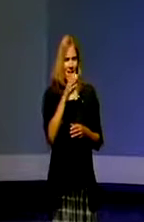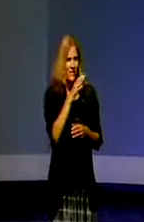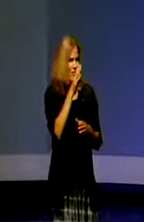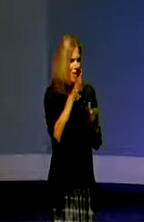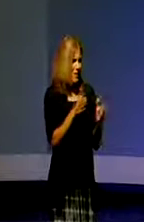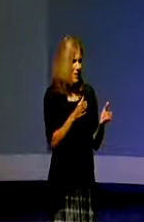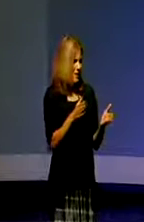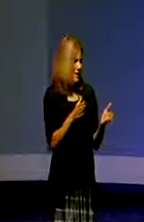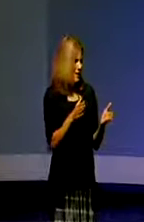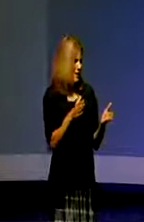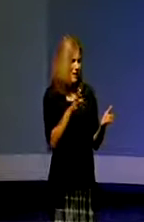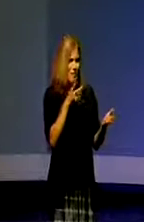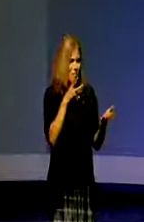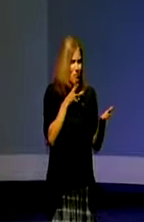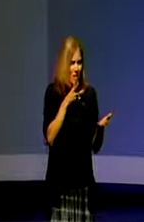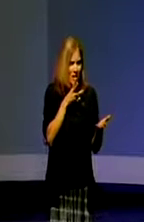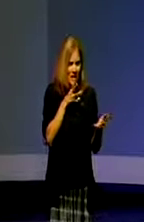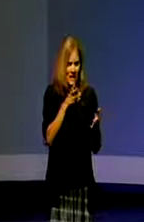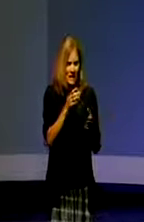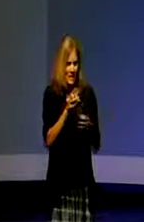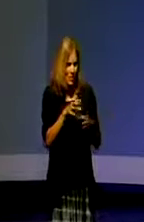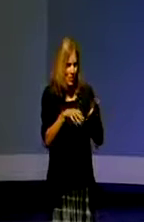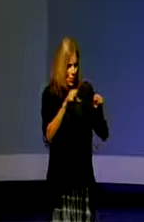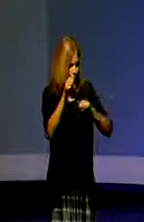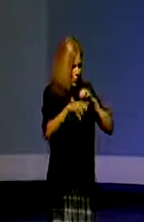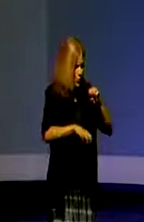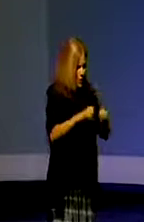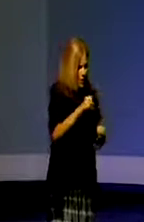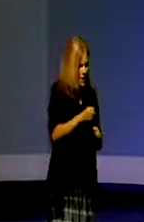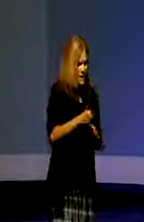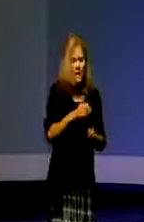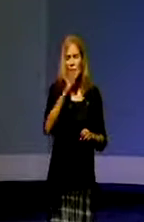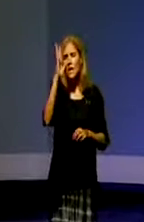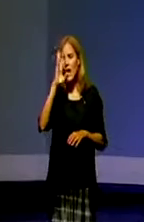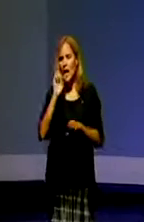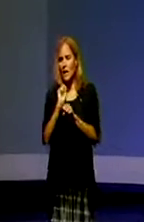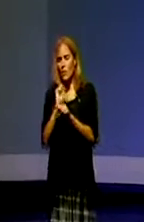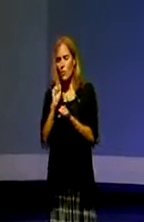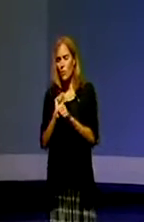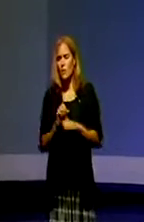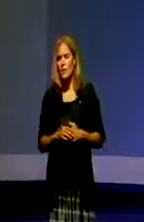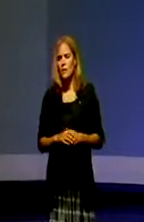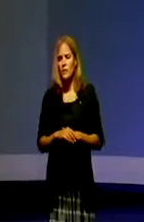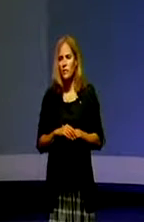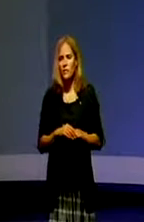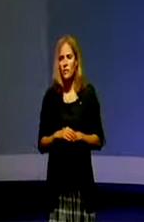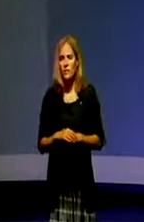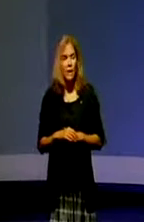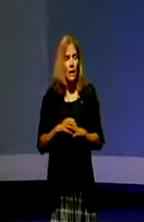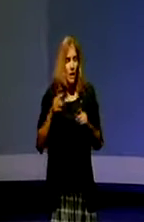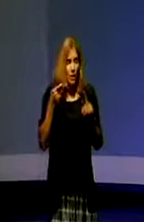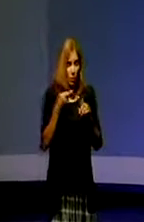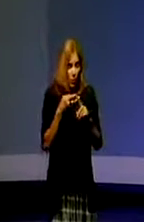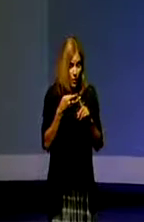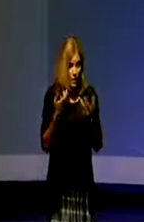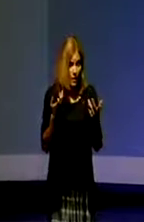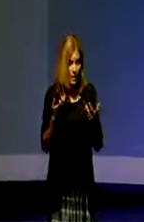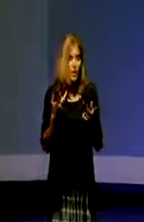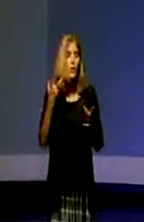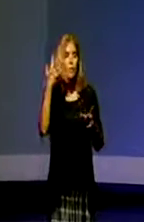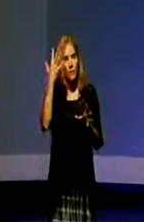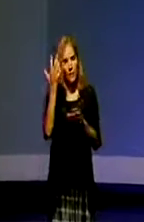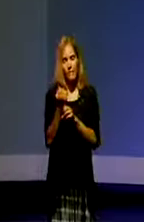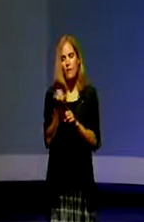even water. He didn't weed. I mean, it is God doing the work. And the point that it's making is be